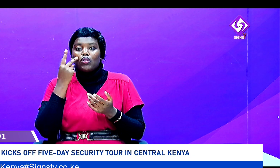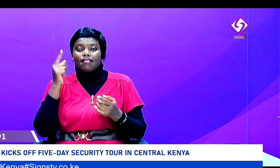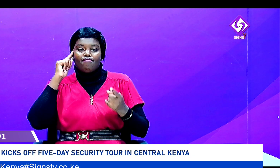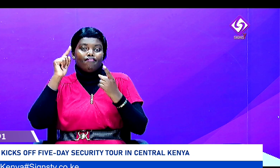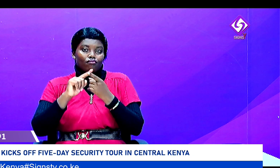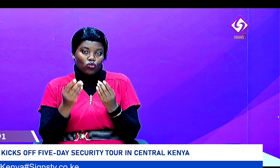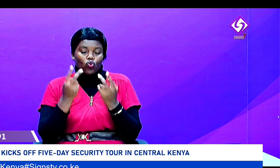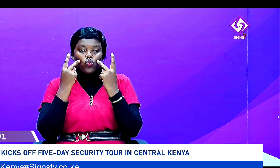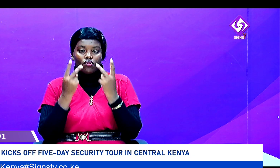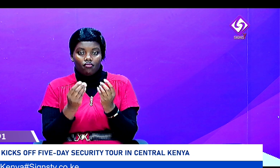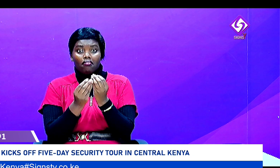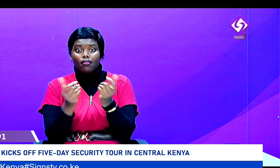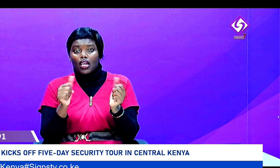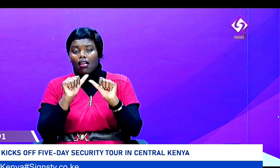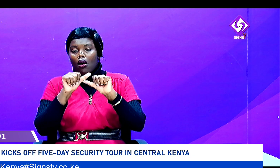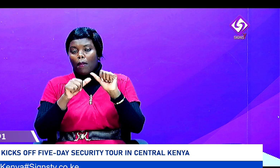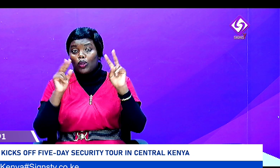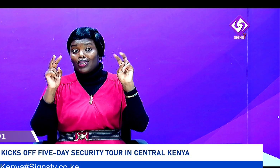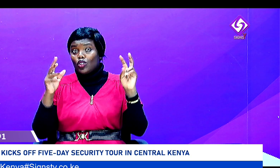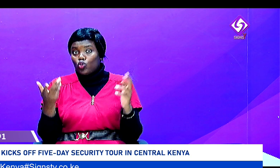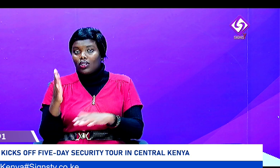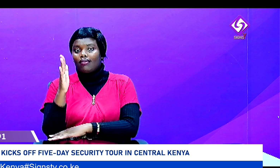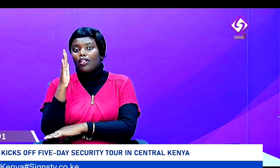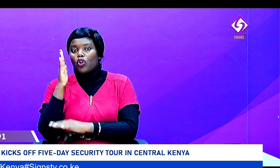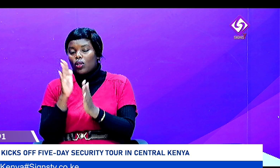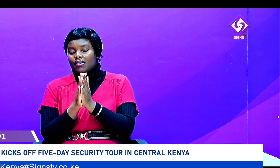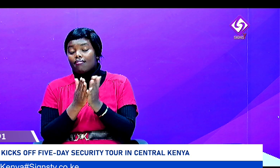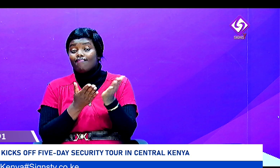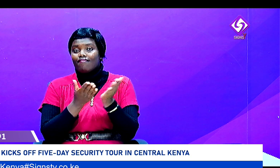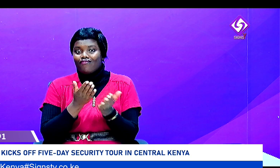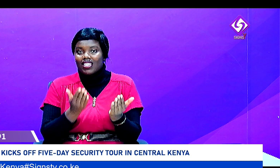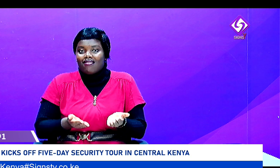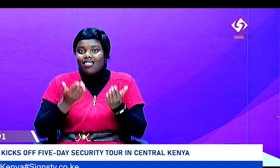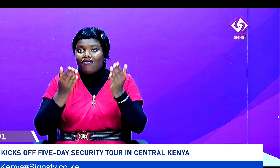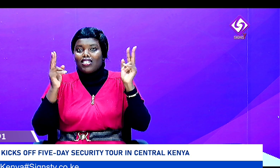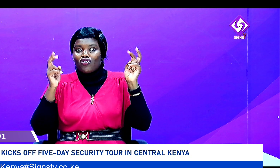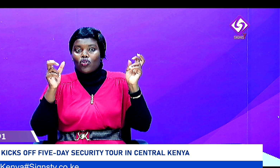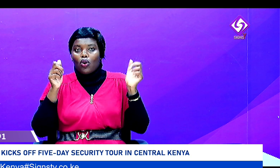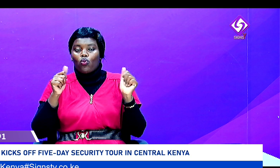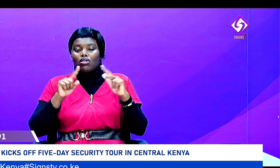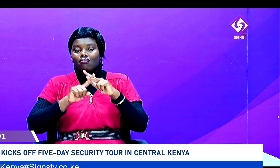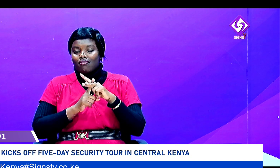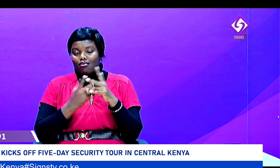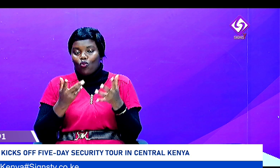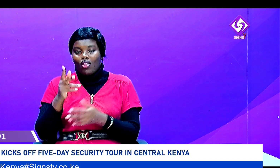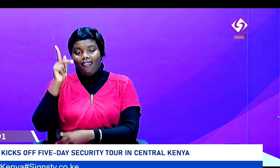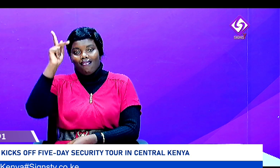The tour, which aims to address security and services delivery issues, began in